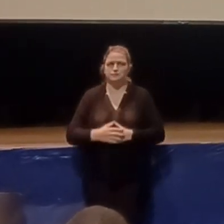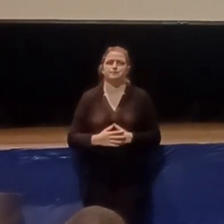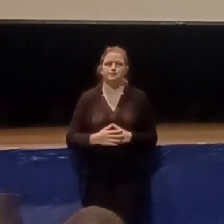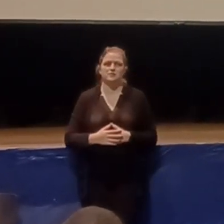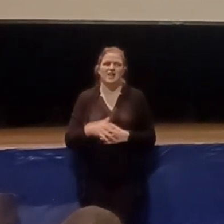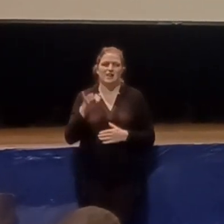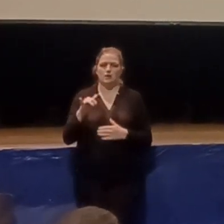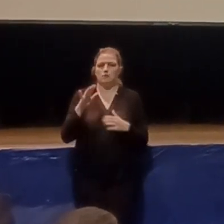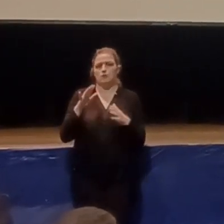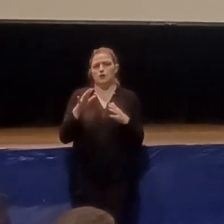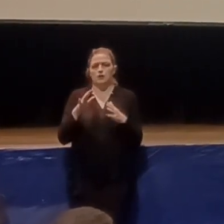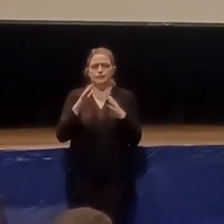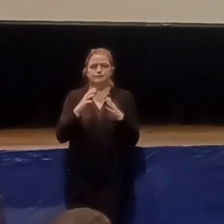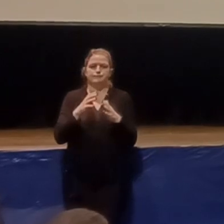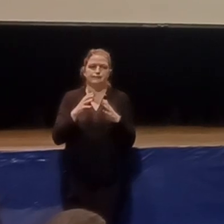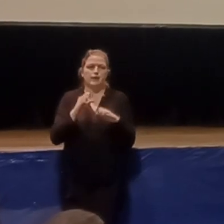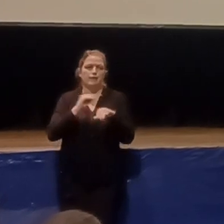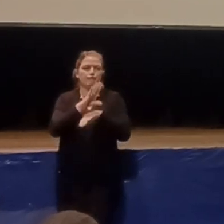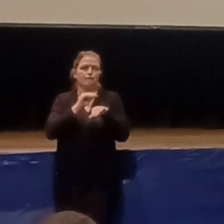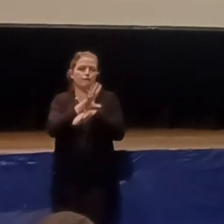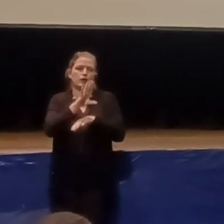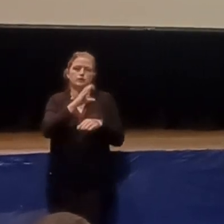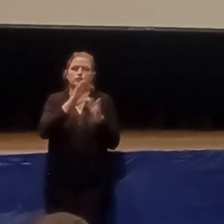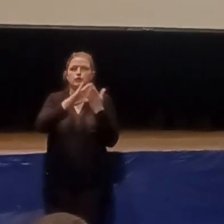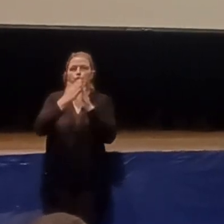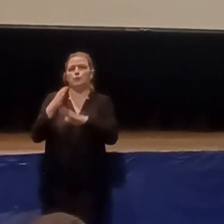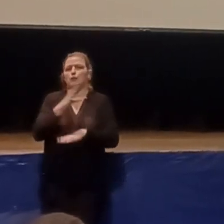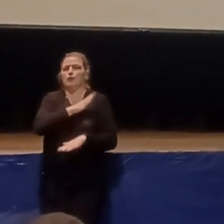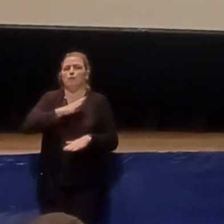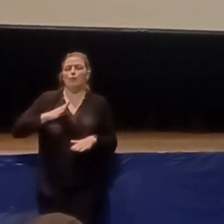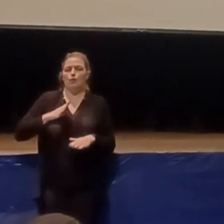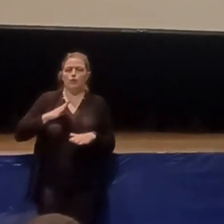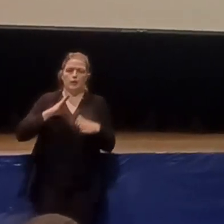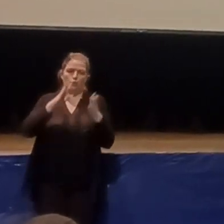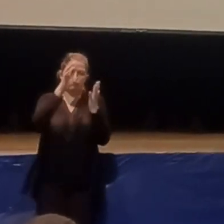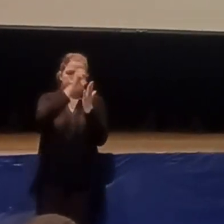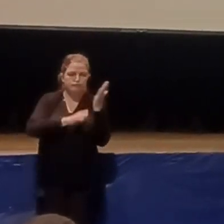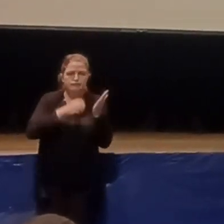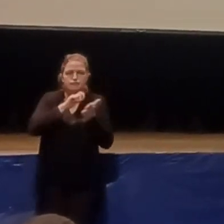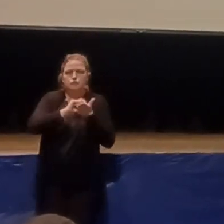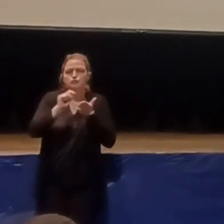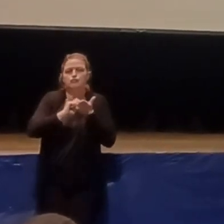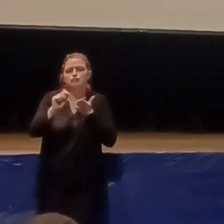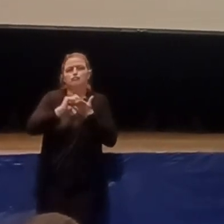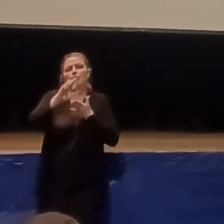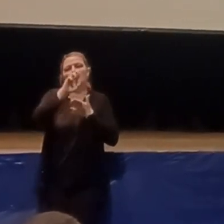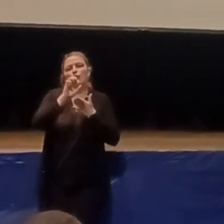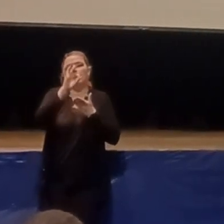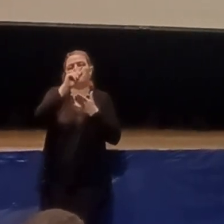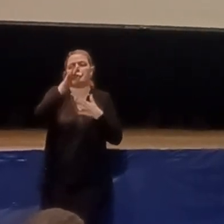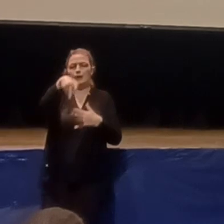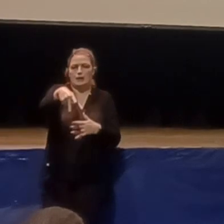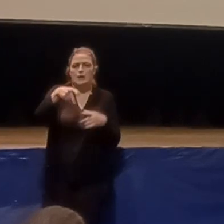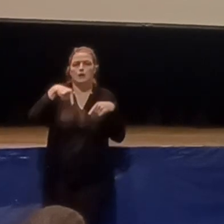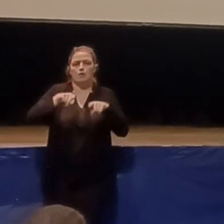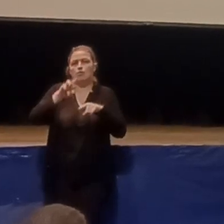an advisory community board that helps to shape the draft of that RFP. In that RFP, we would